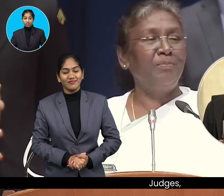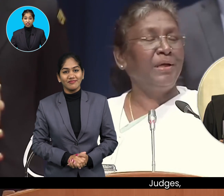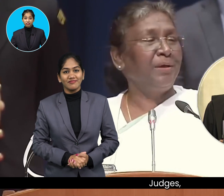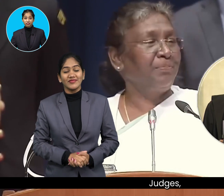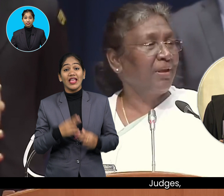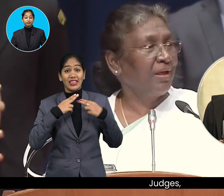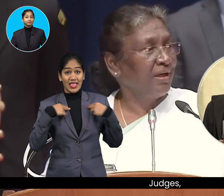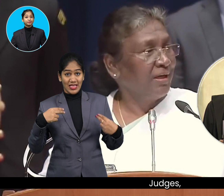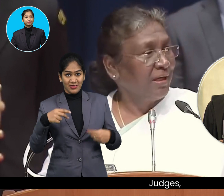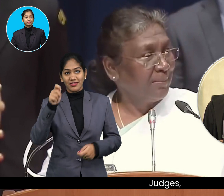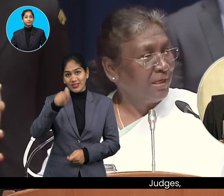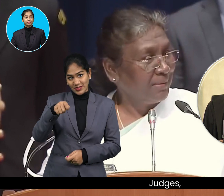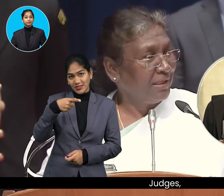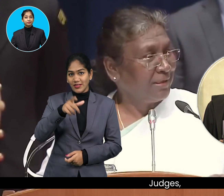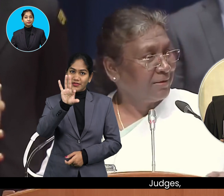judges,